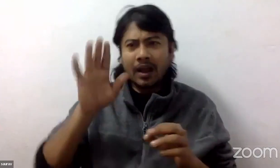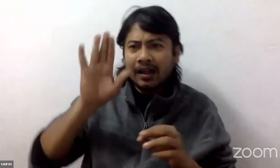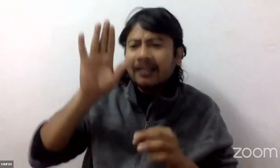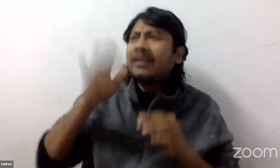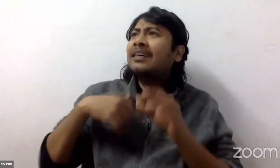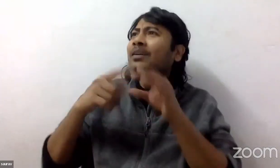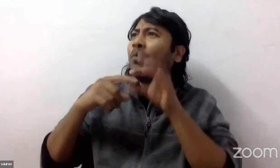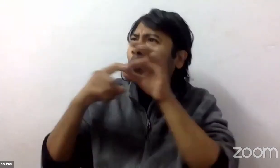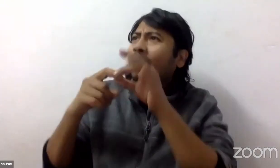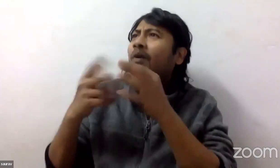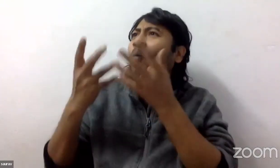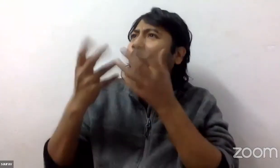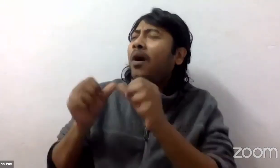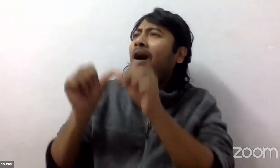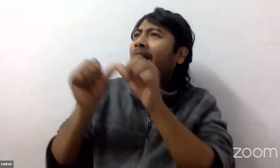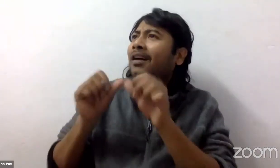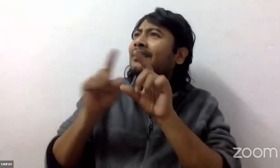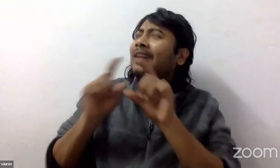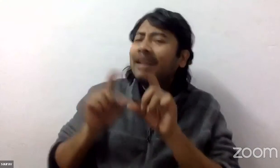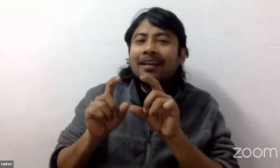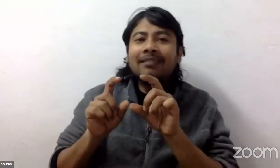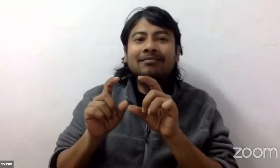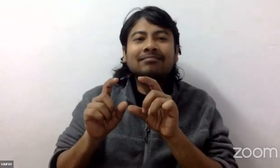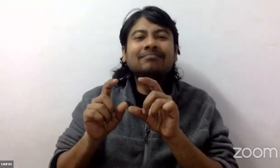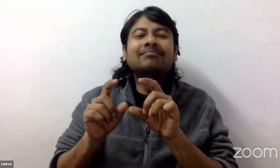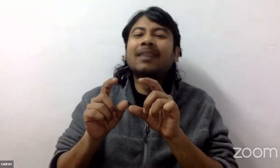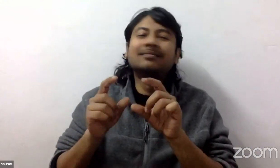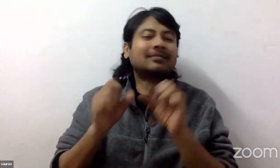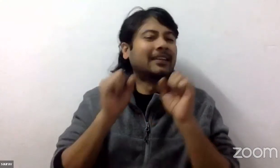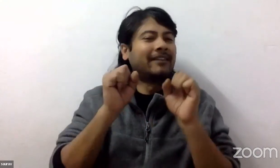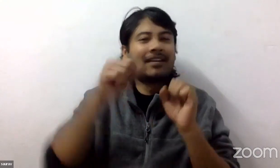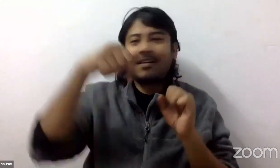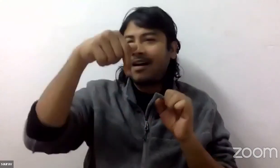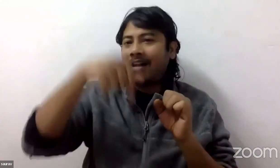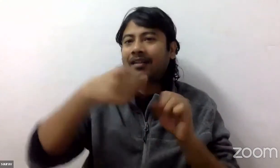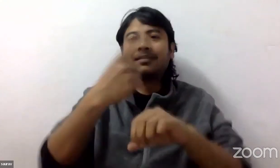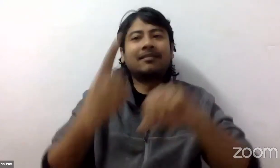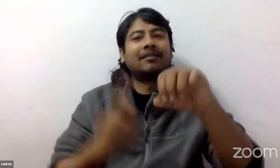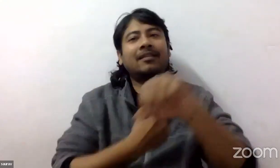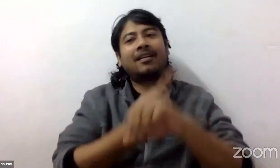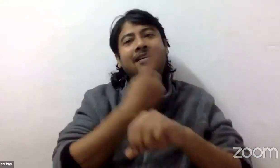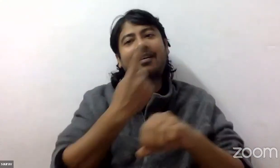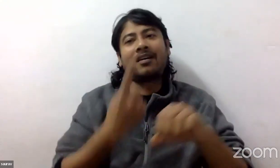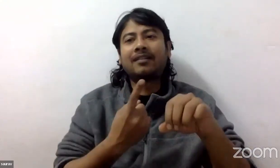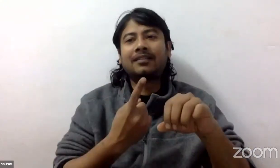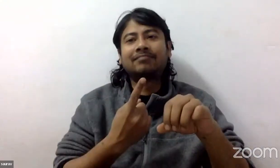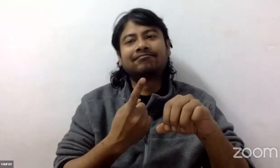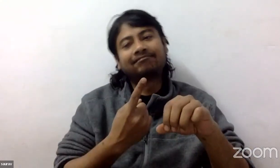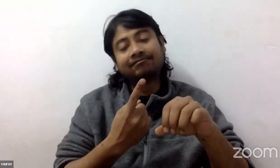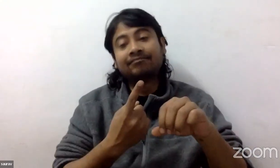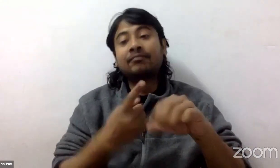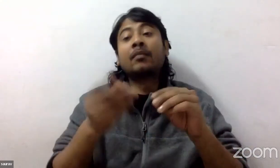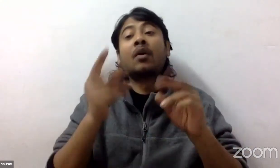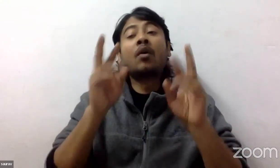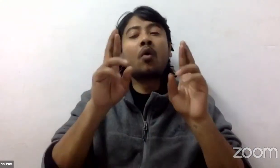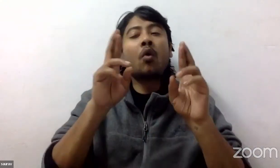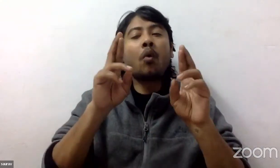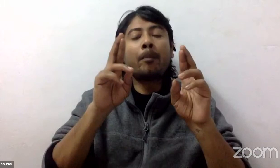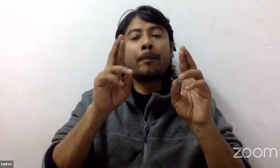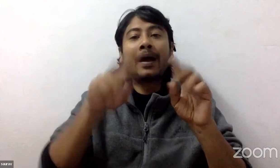here. We will try to arrange a session within this week, before the next Friday, I will try to see if we